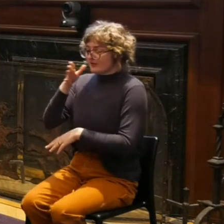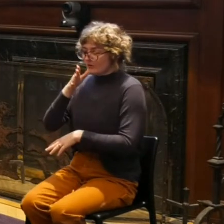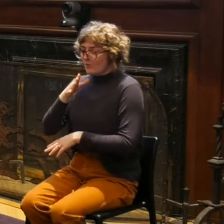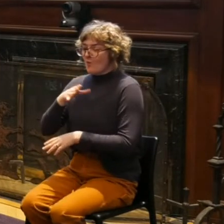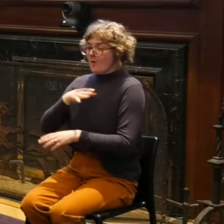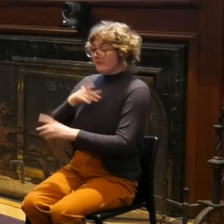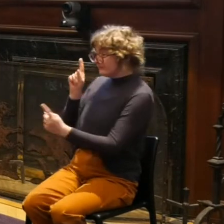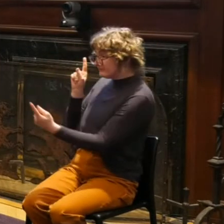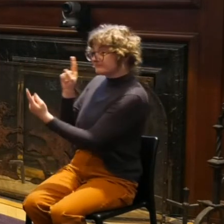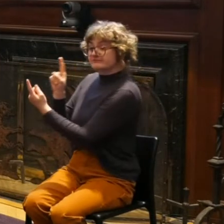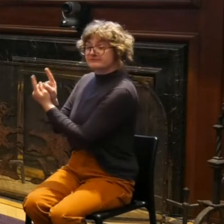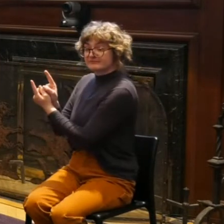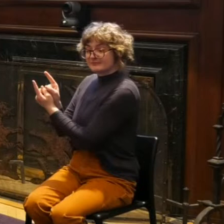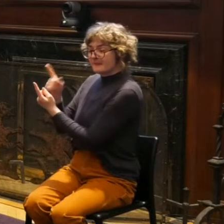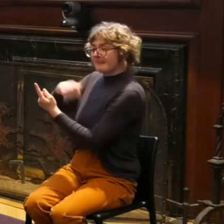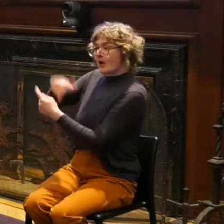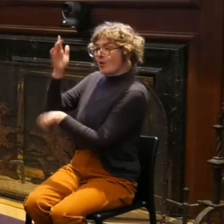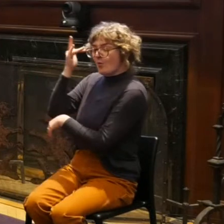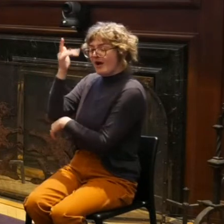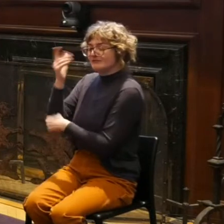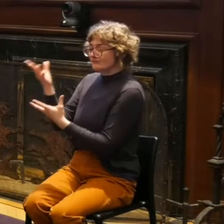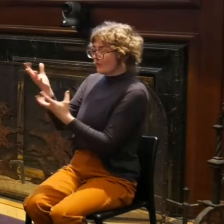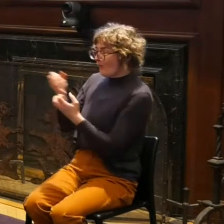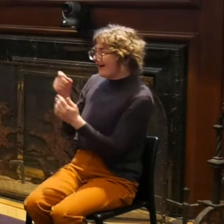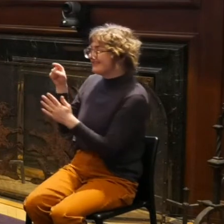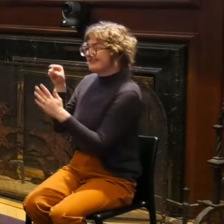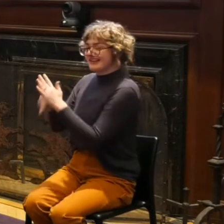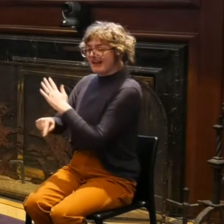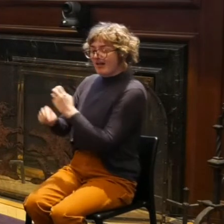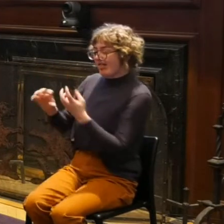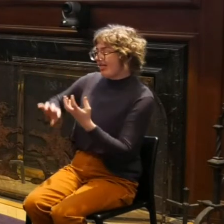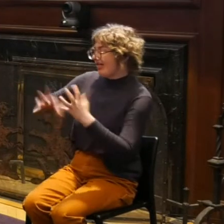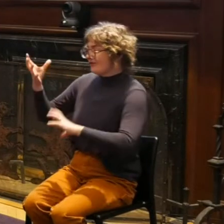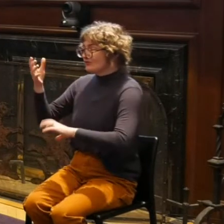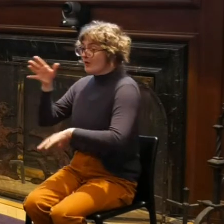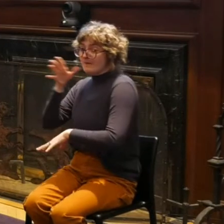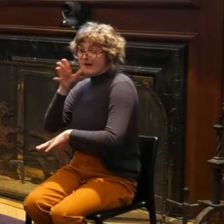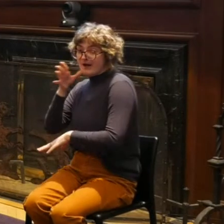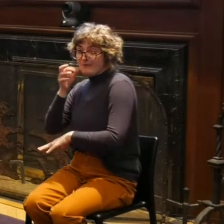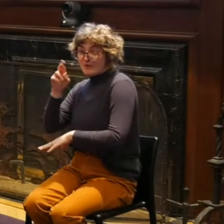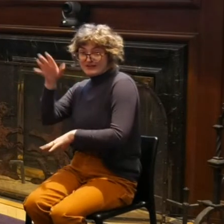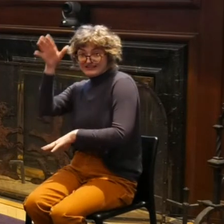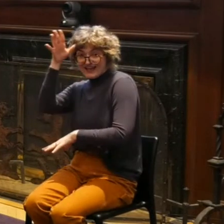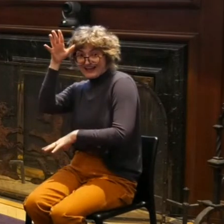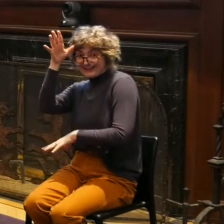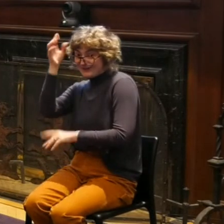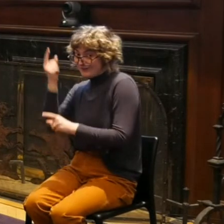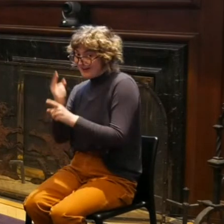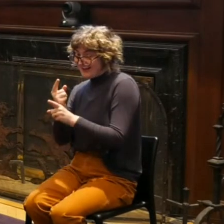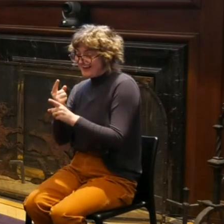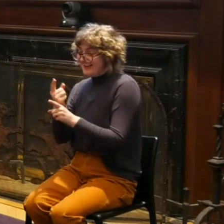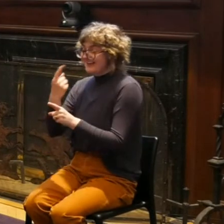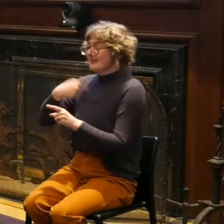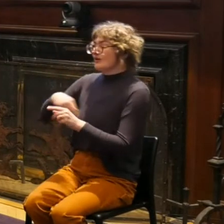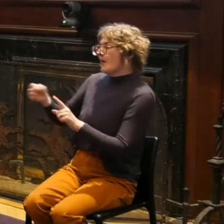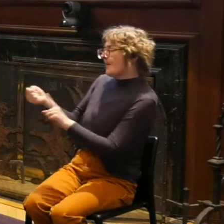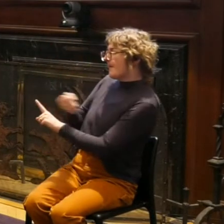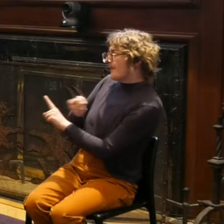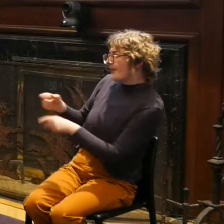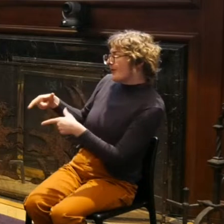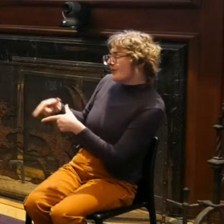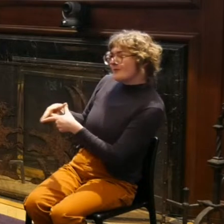in contact with, because you don't want to kill or destroy mommy or daddy. So you terrorize the